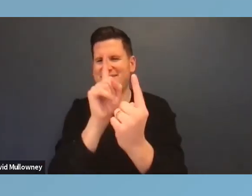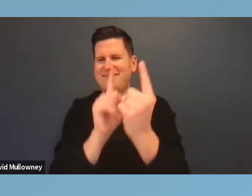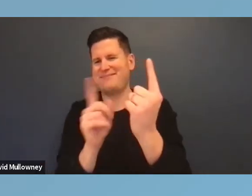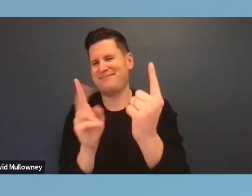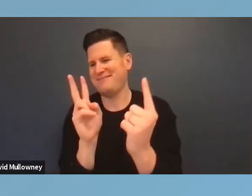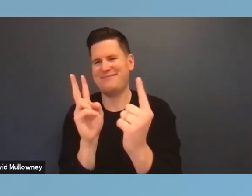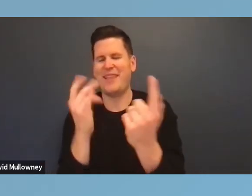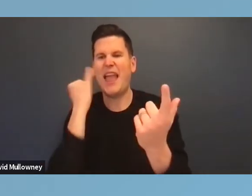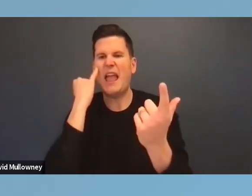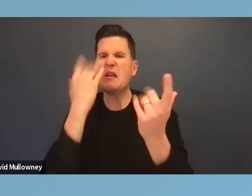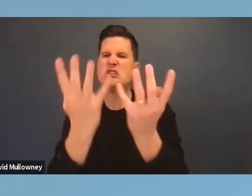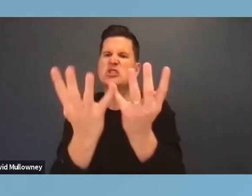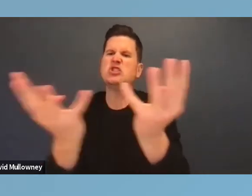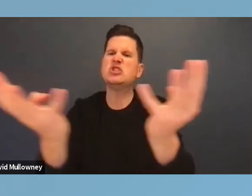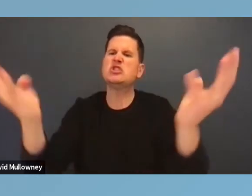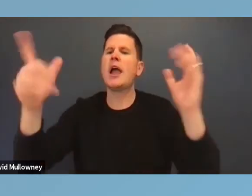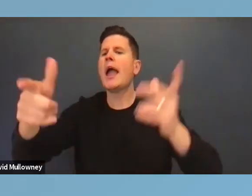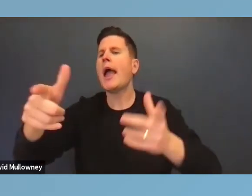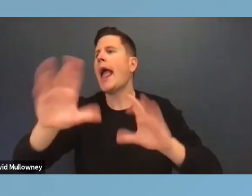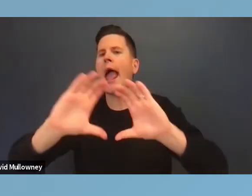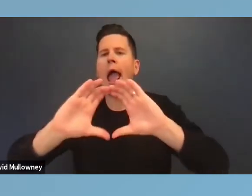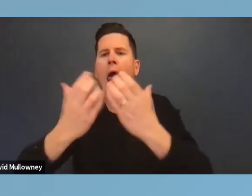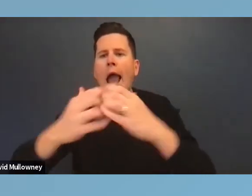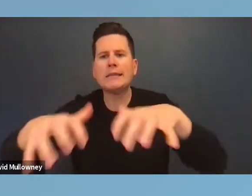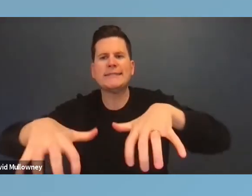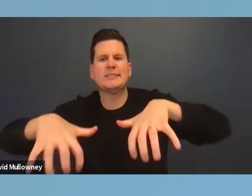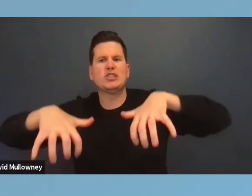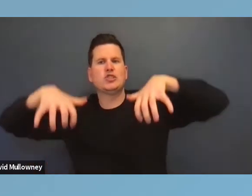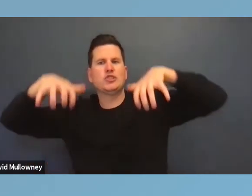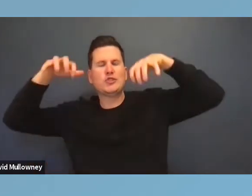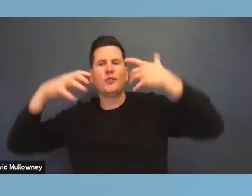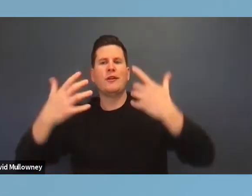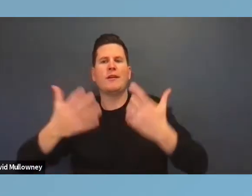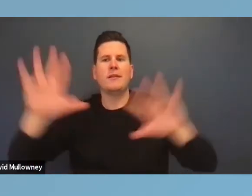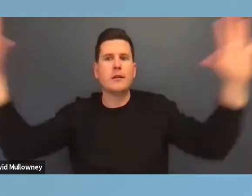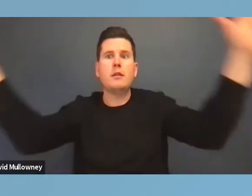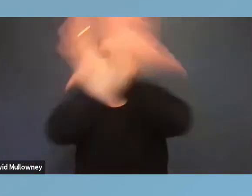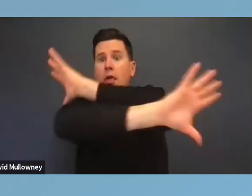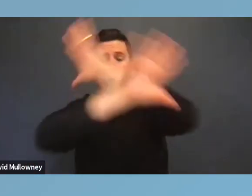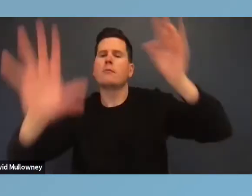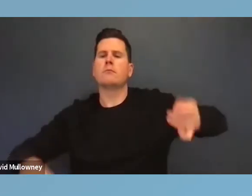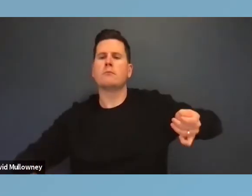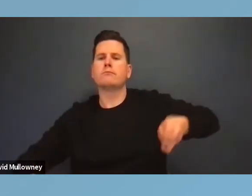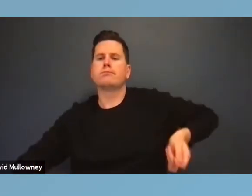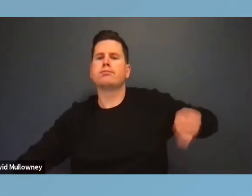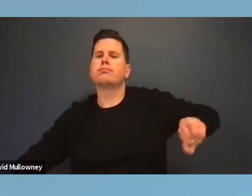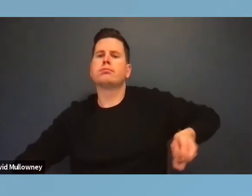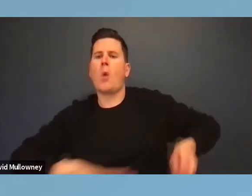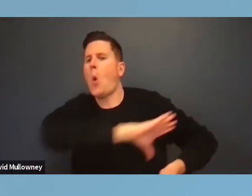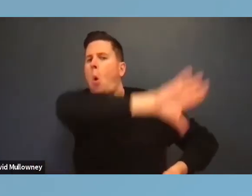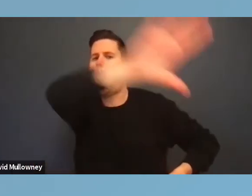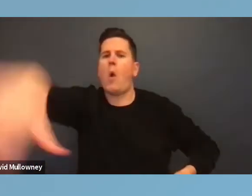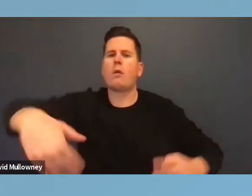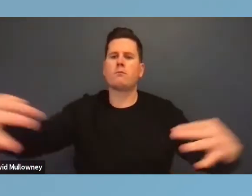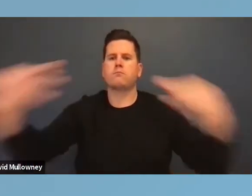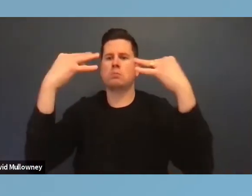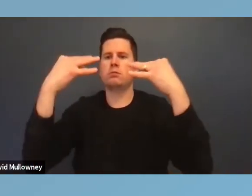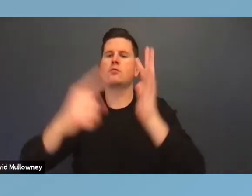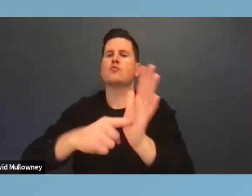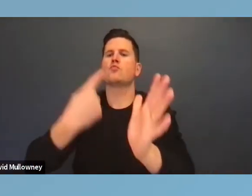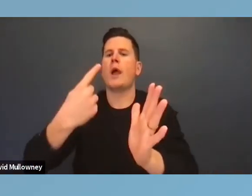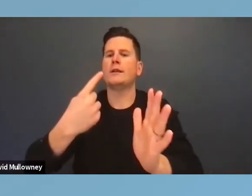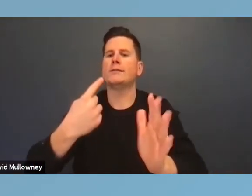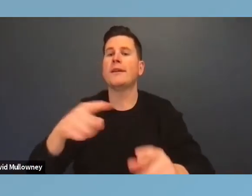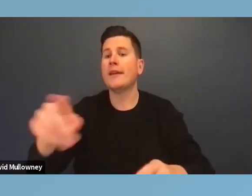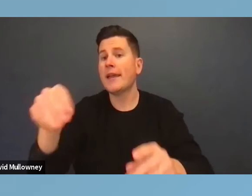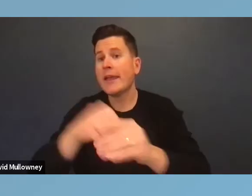use the light, but that's more for like a whole room of people that you're trying to get the attention of, not just one person, because you